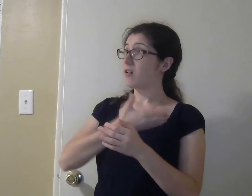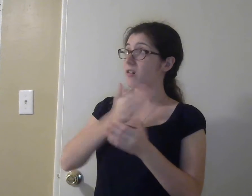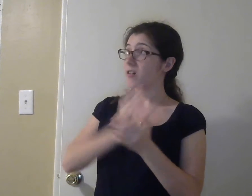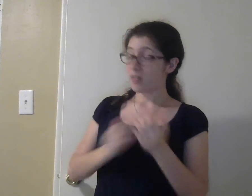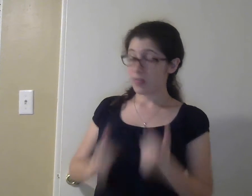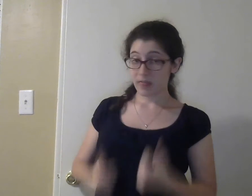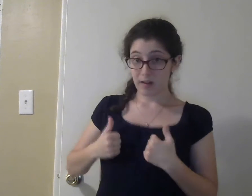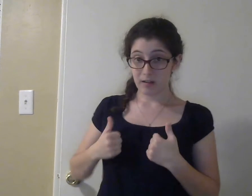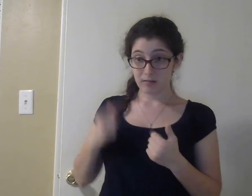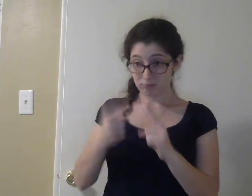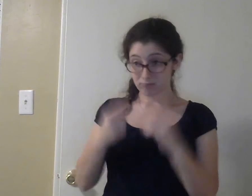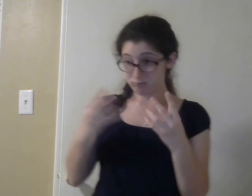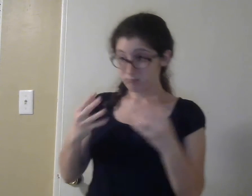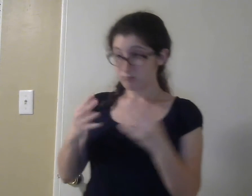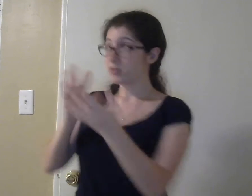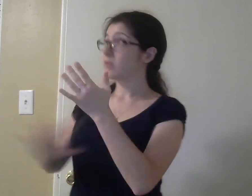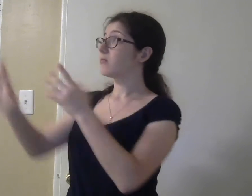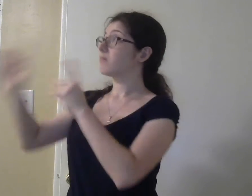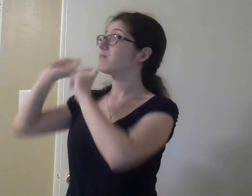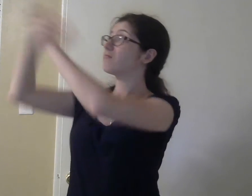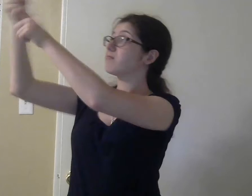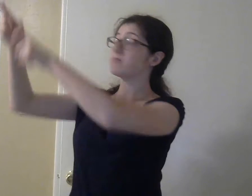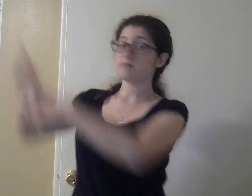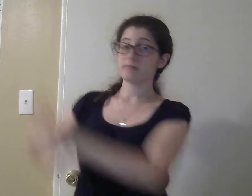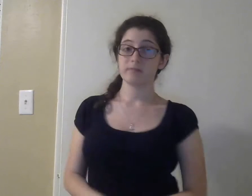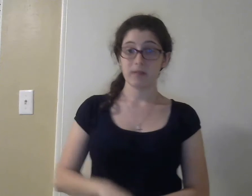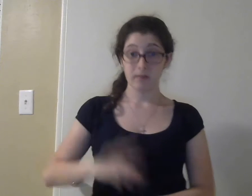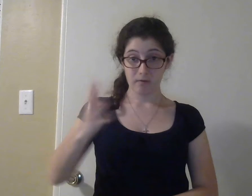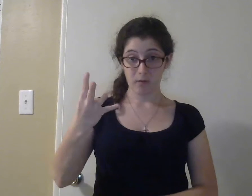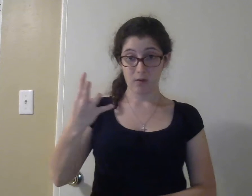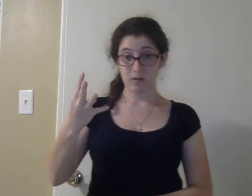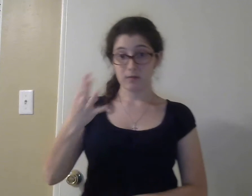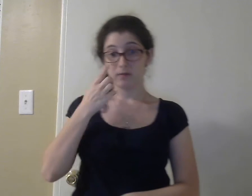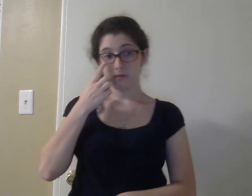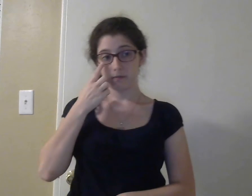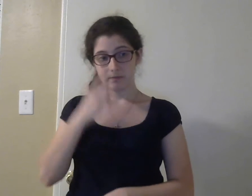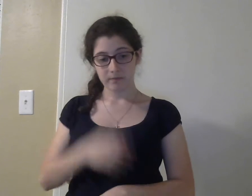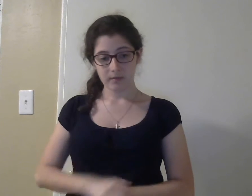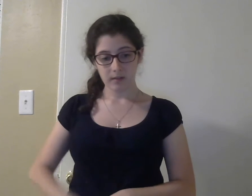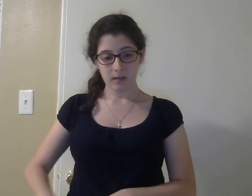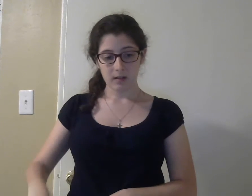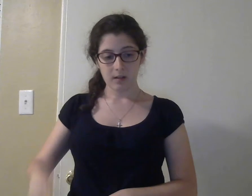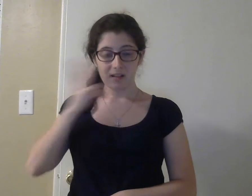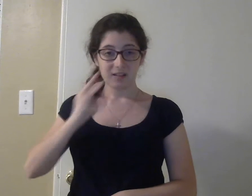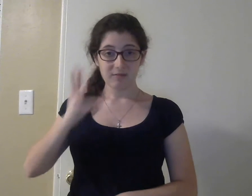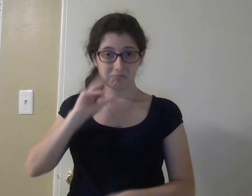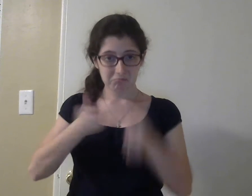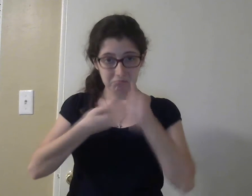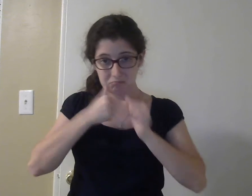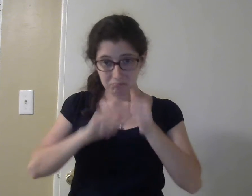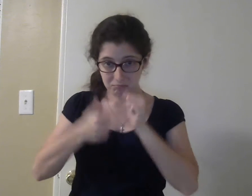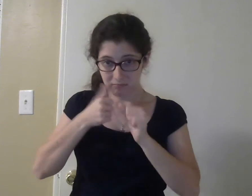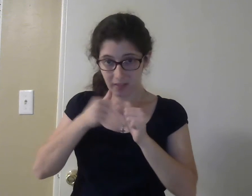and death for Christ are not surprising in this world. They are normal and expected. 1